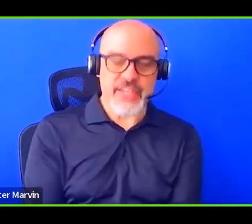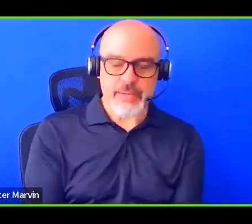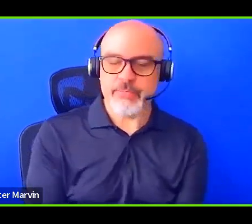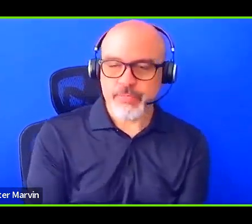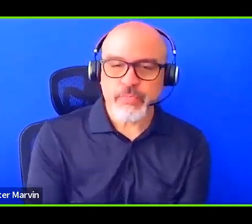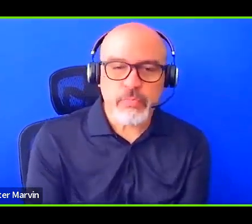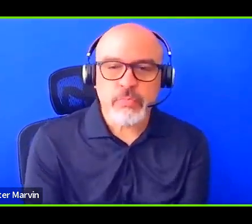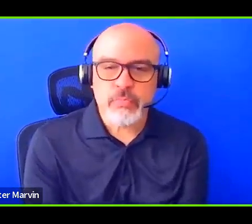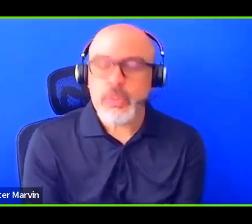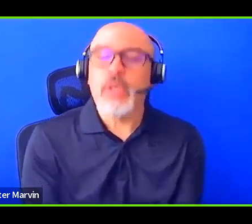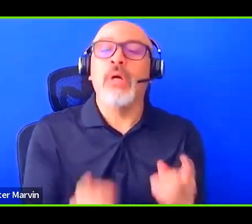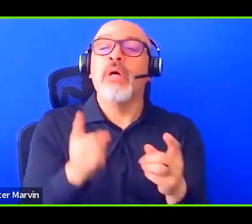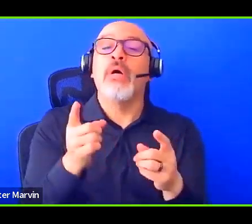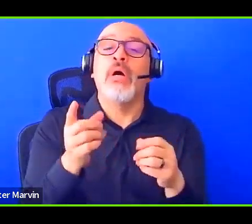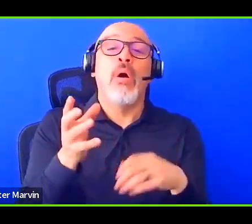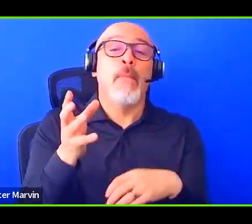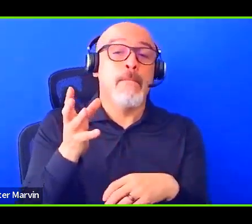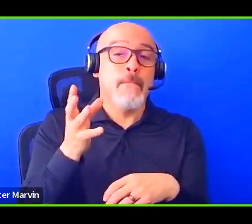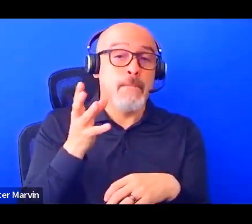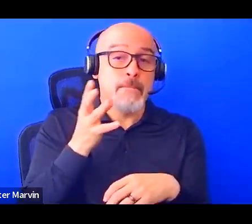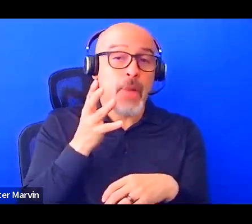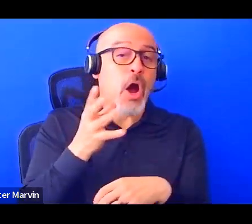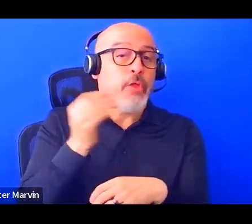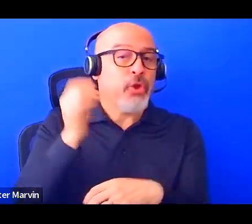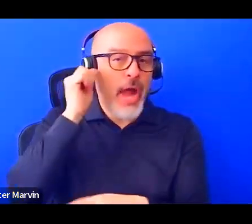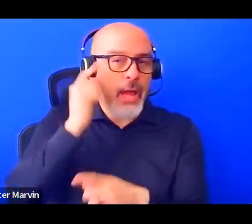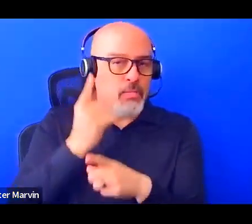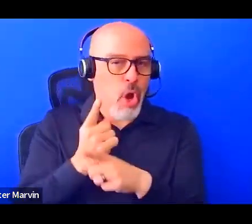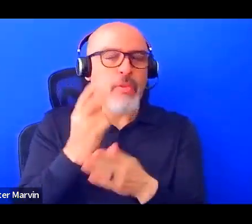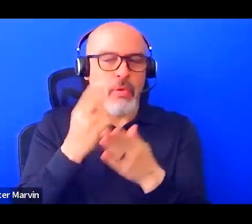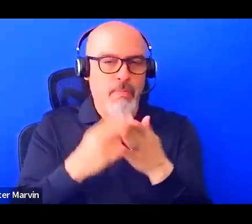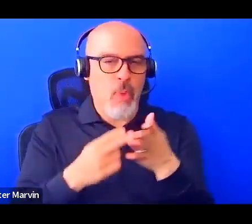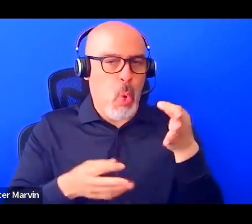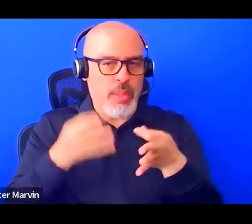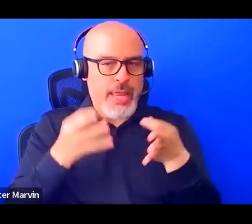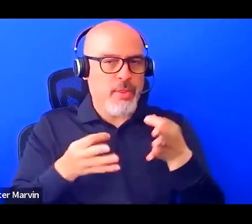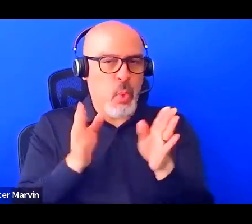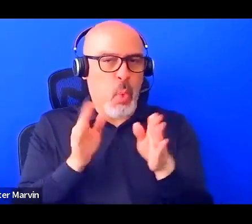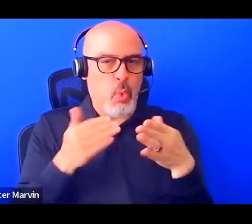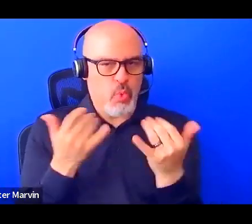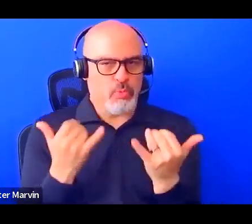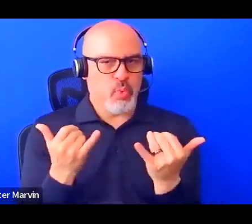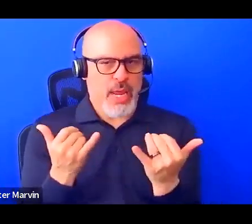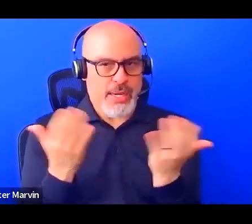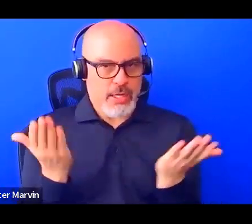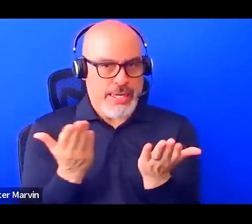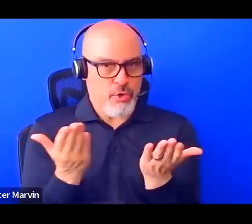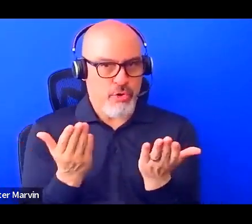Yes, I can see. Your mother and your brother are both in the courtroom this morning.